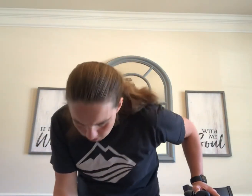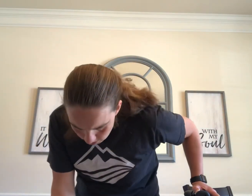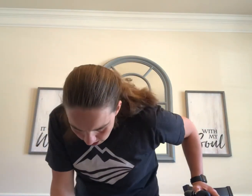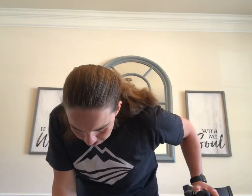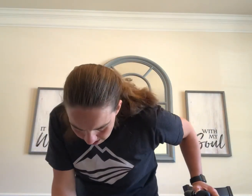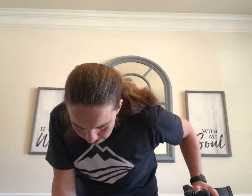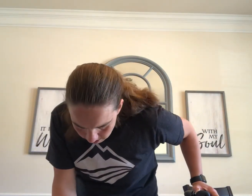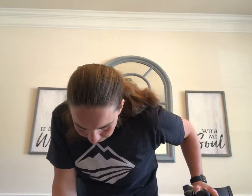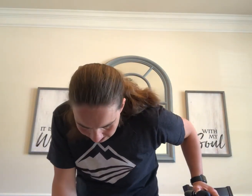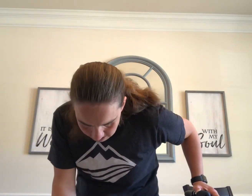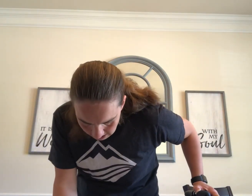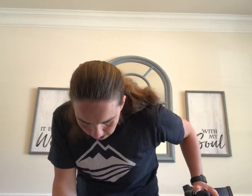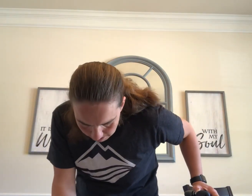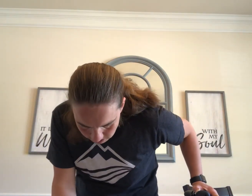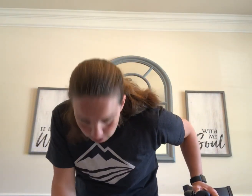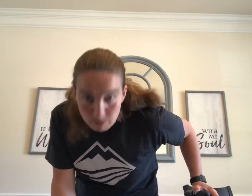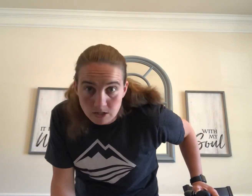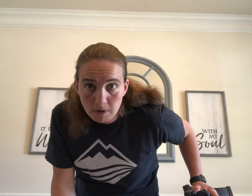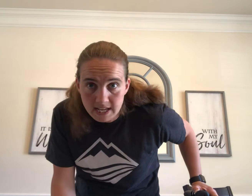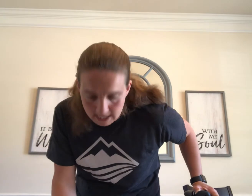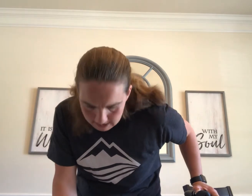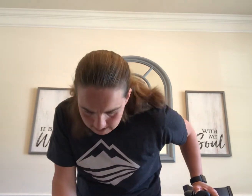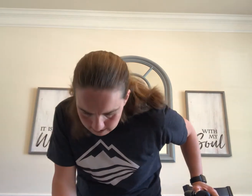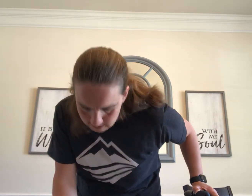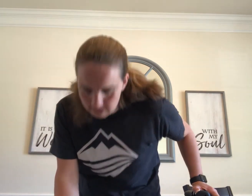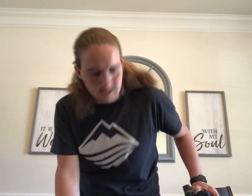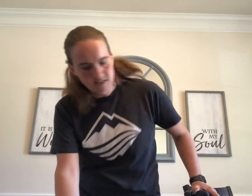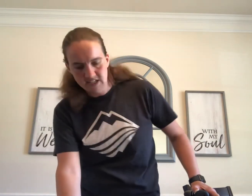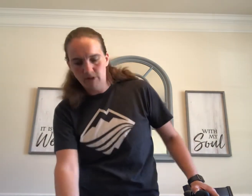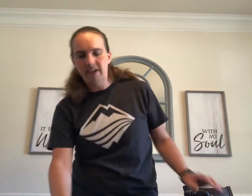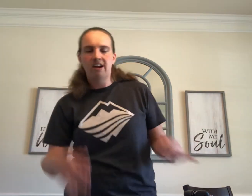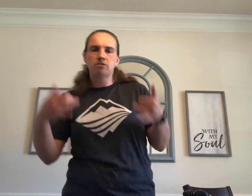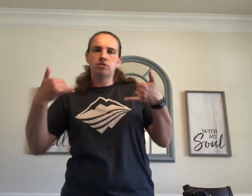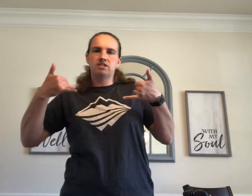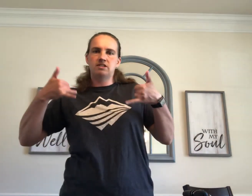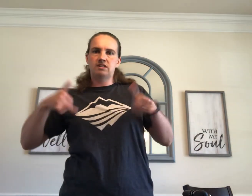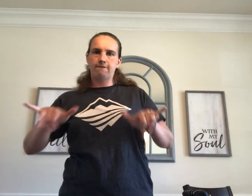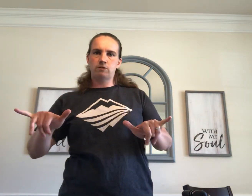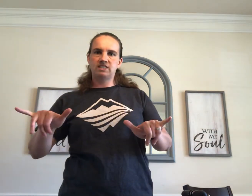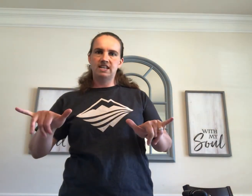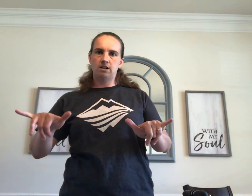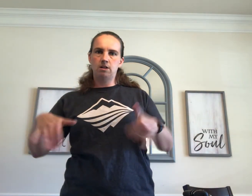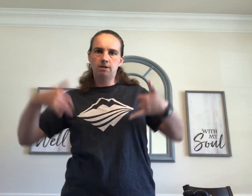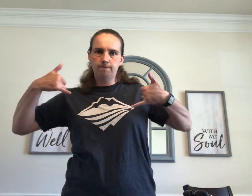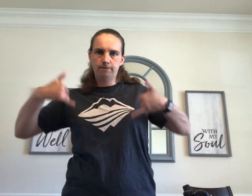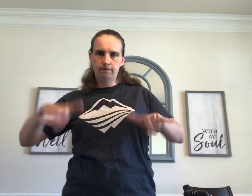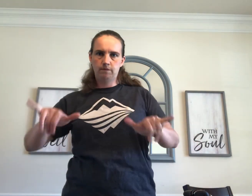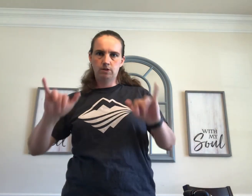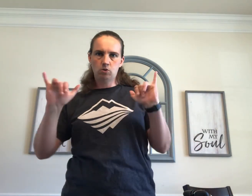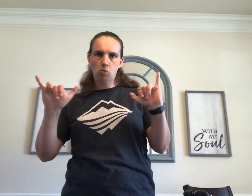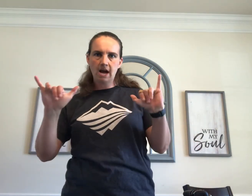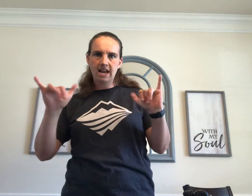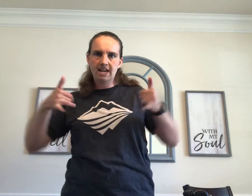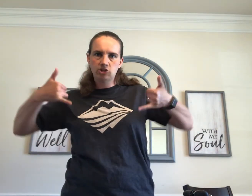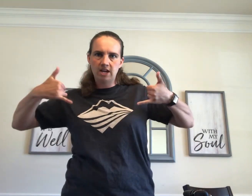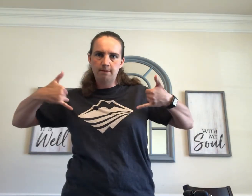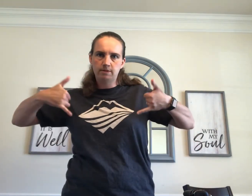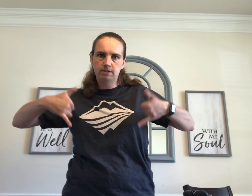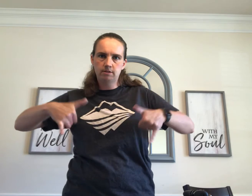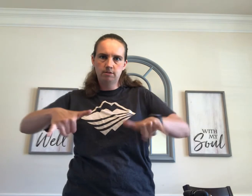And then the last sign on page 320 is, it's still there, so this is the sign for still. So Y hand shapes,